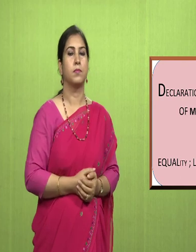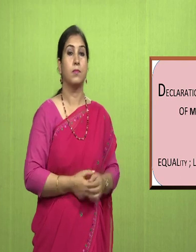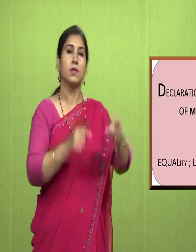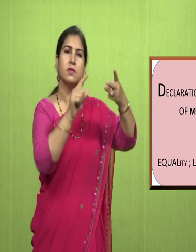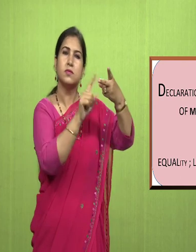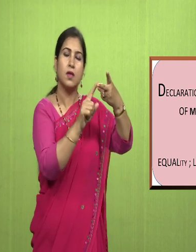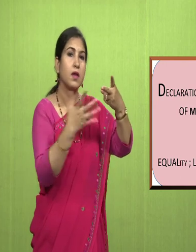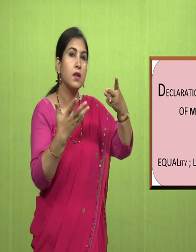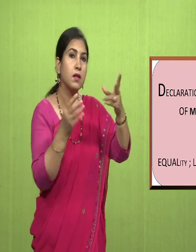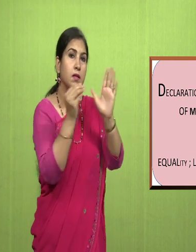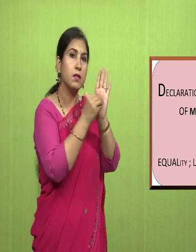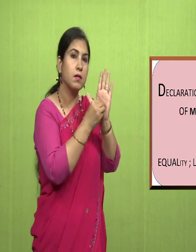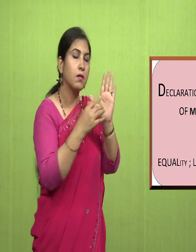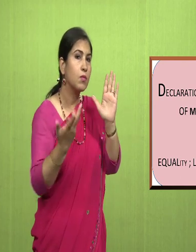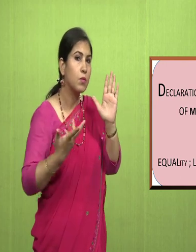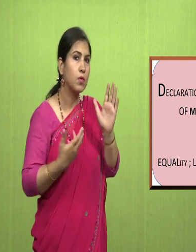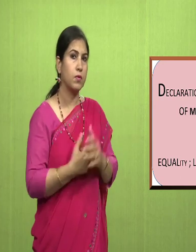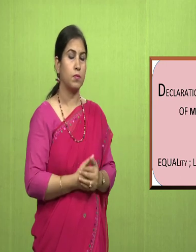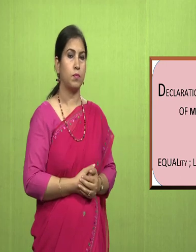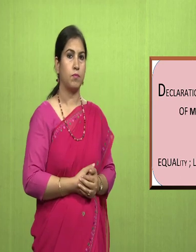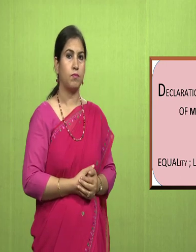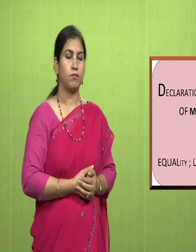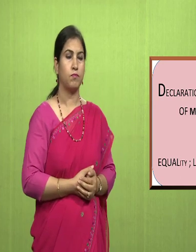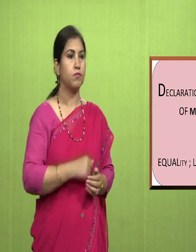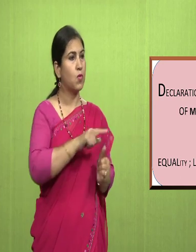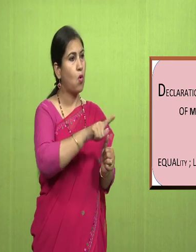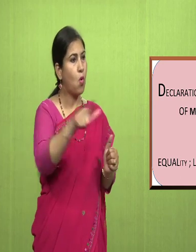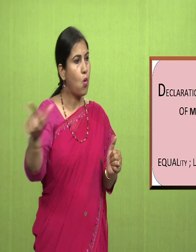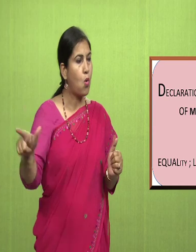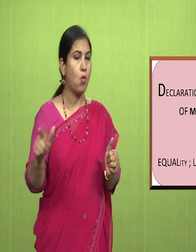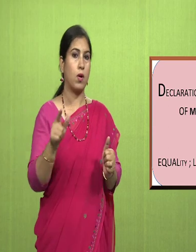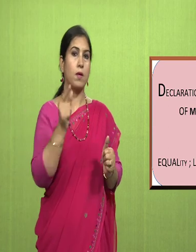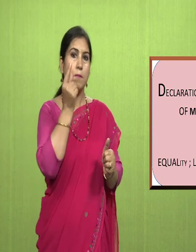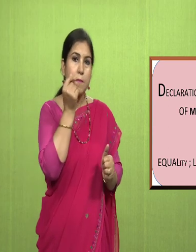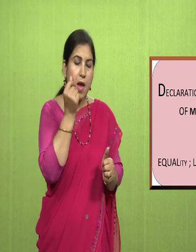The second declaration is, all men were equal before law